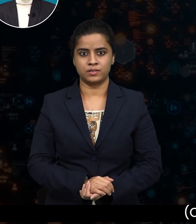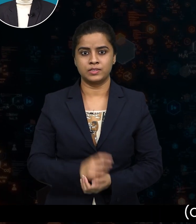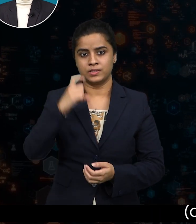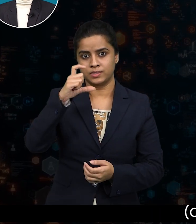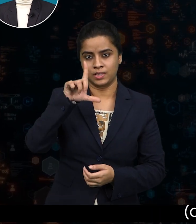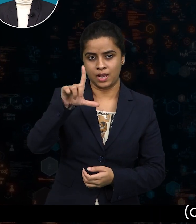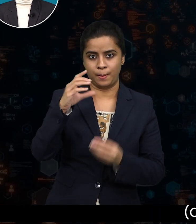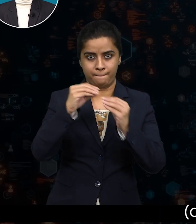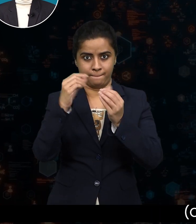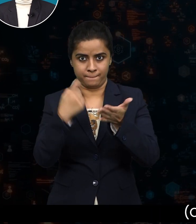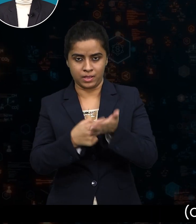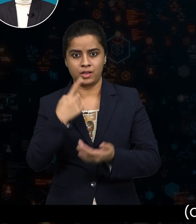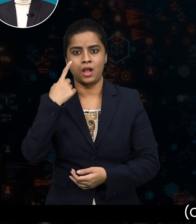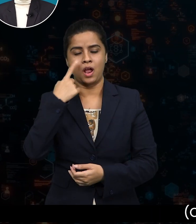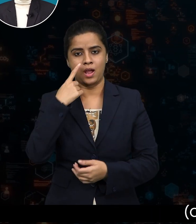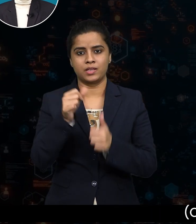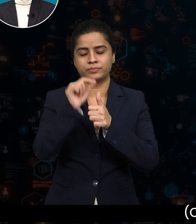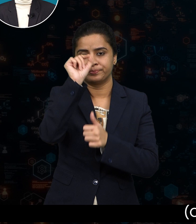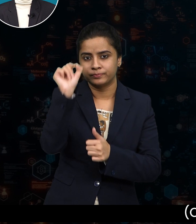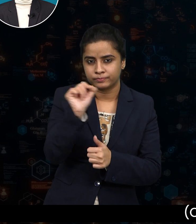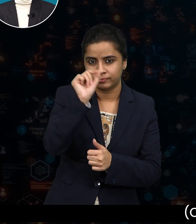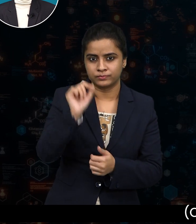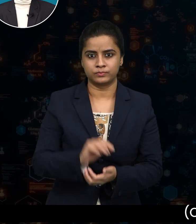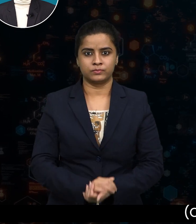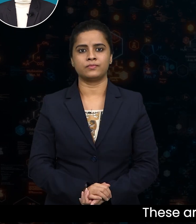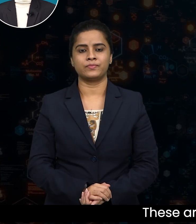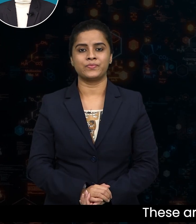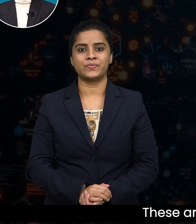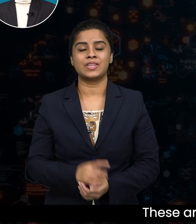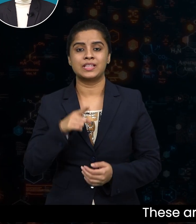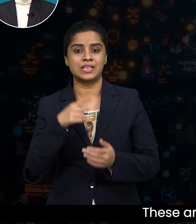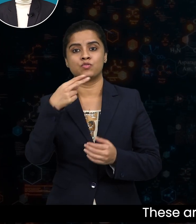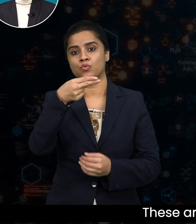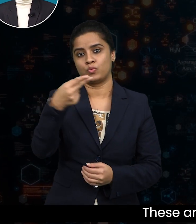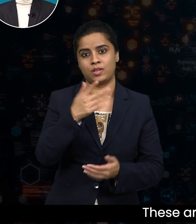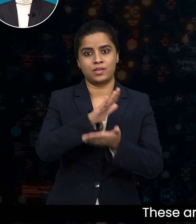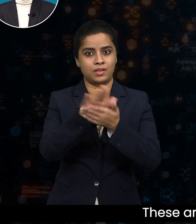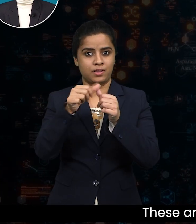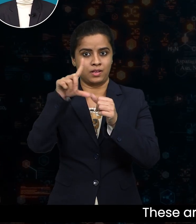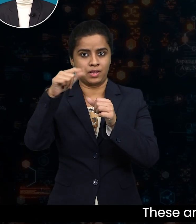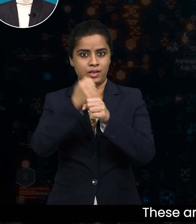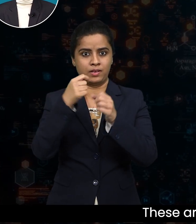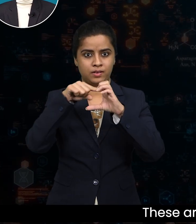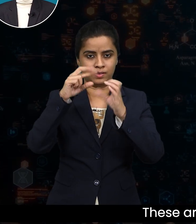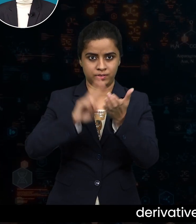Cl, Br, I atoms. These are known as